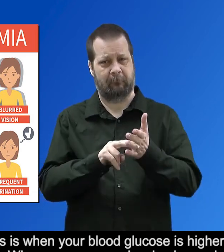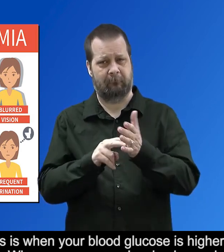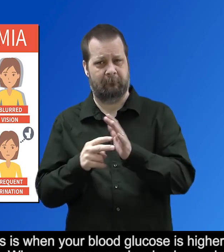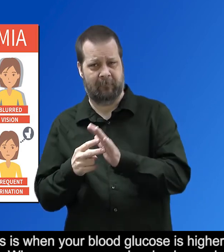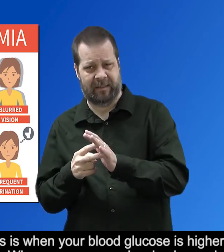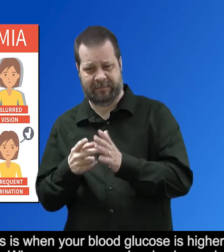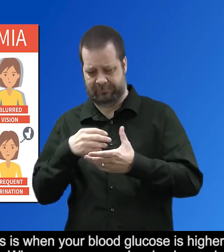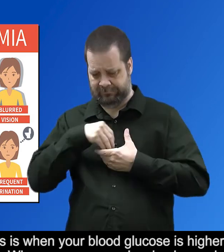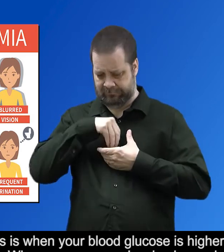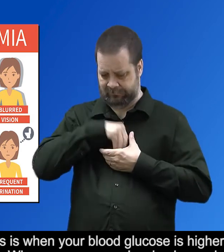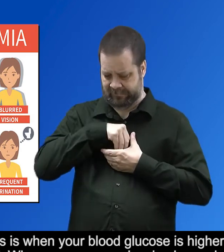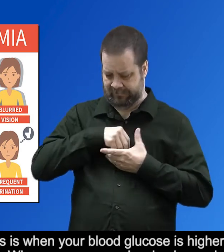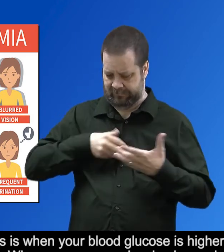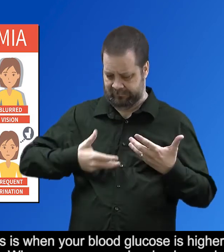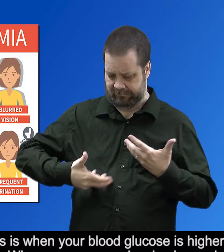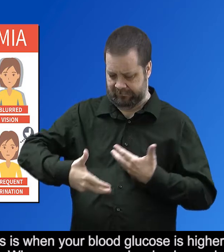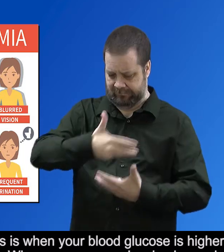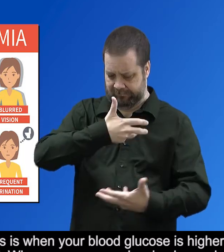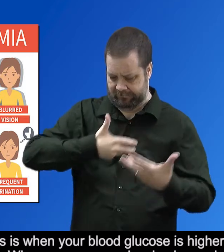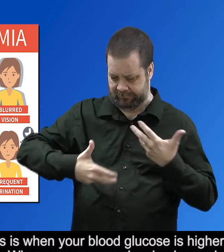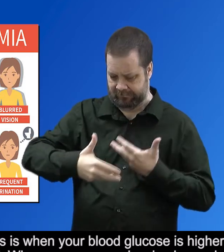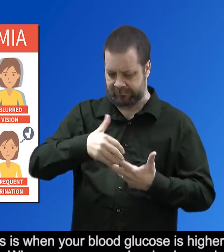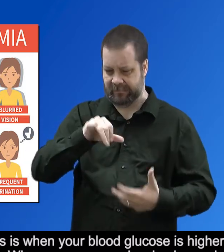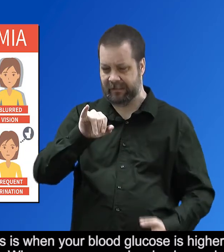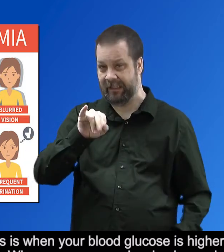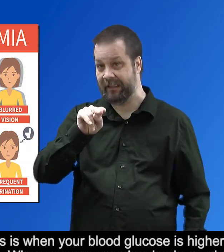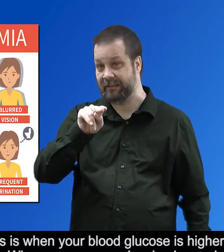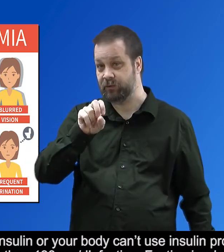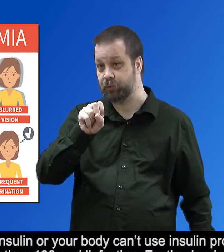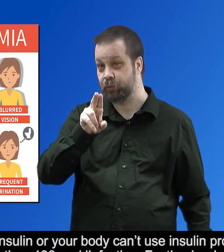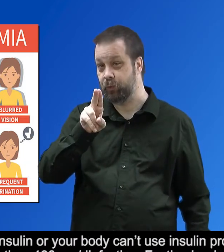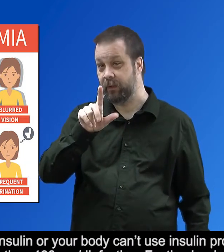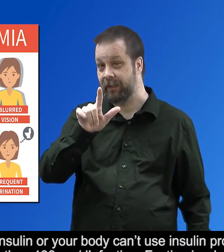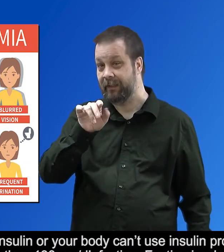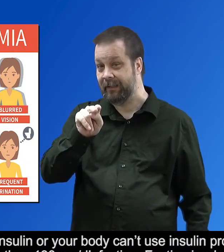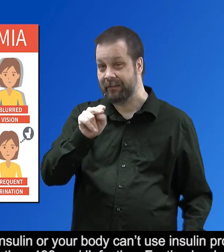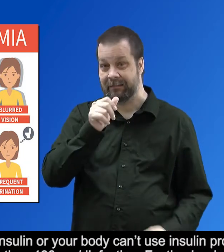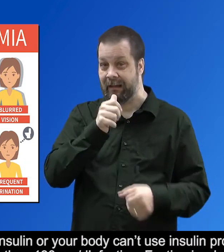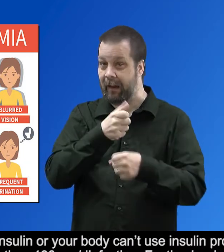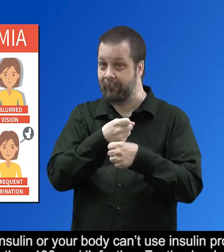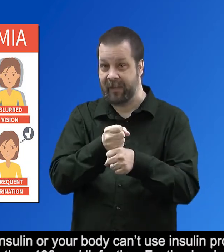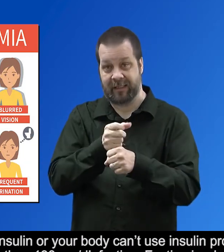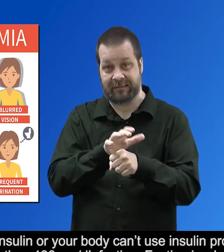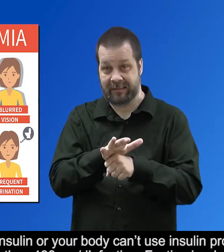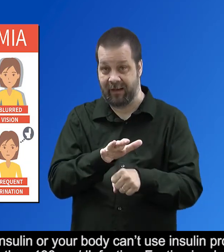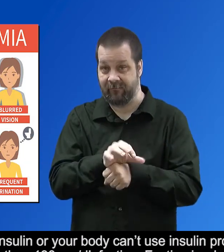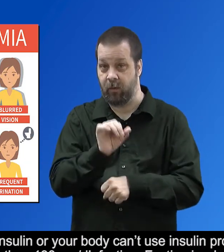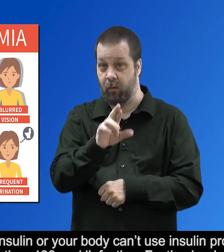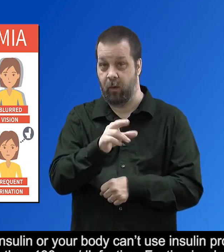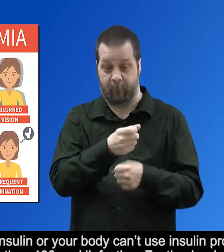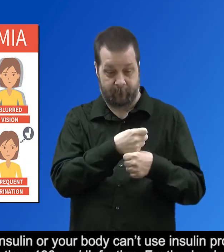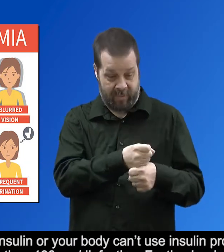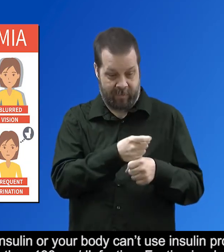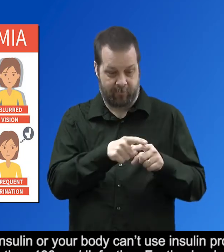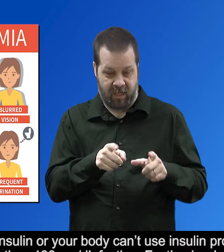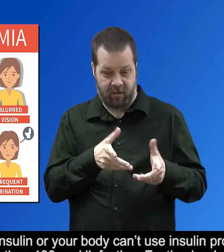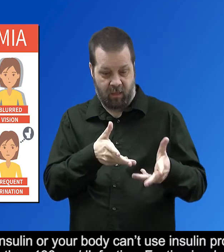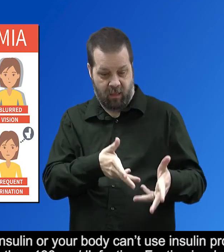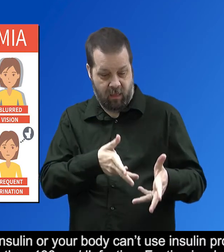When you are experiencing hyperglycemia, your body has too little insulin, or your body can't